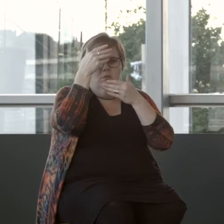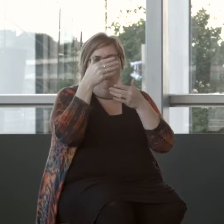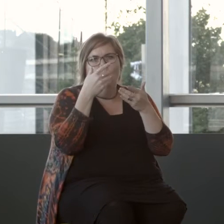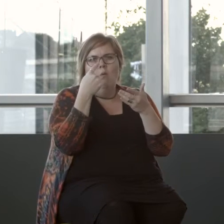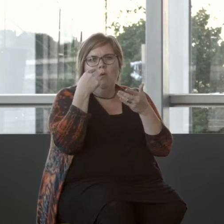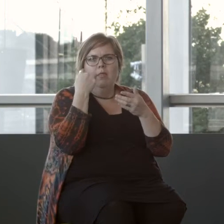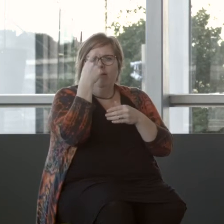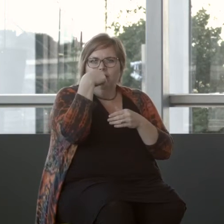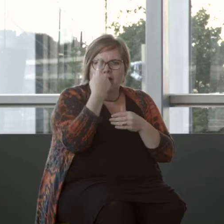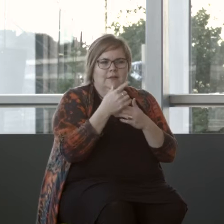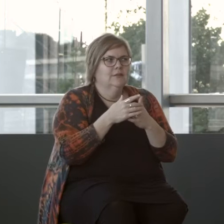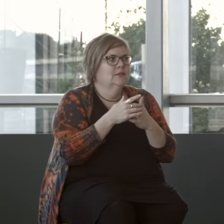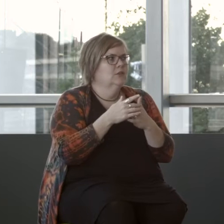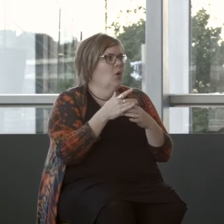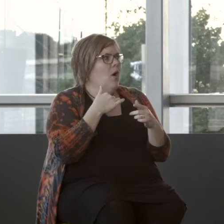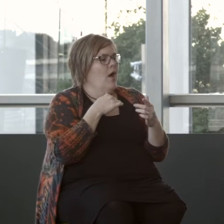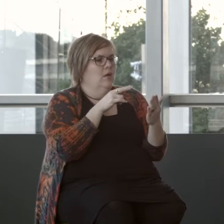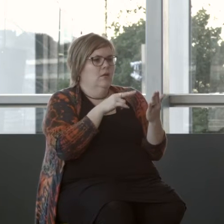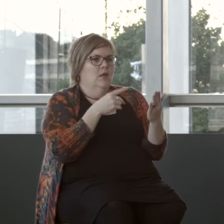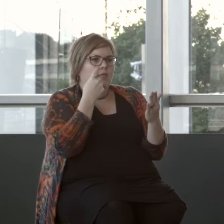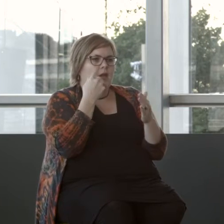of changing the narrative, I guess.